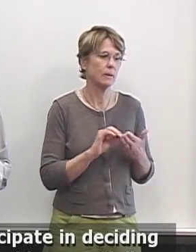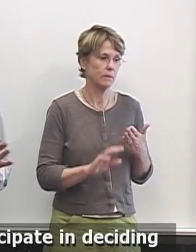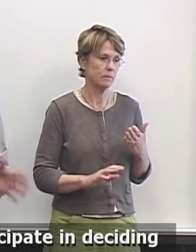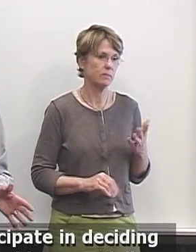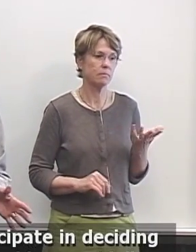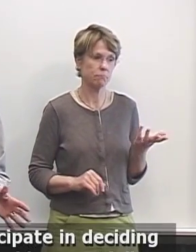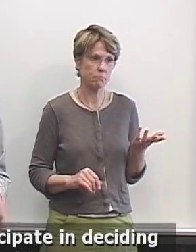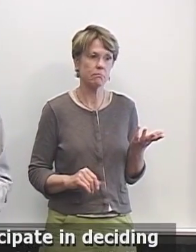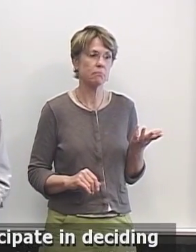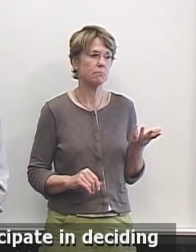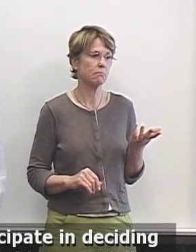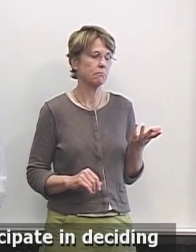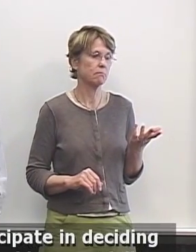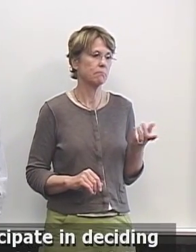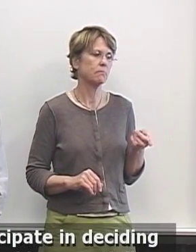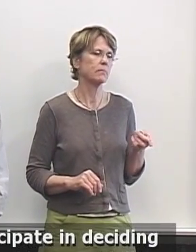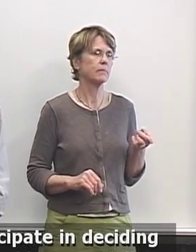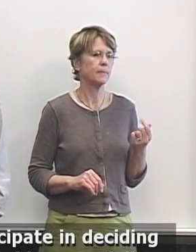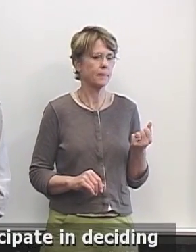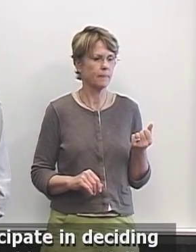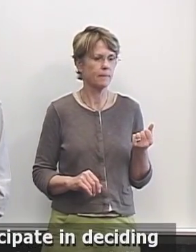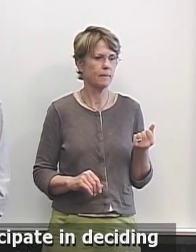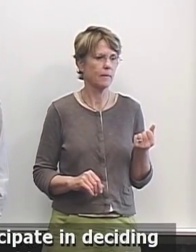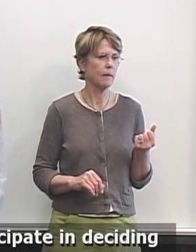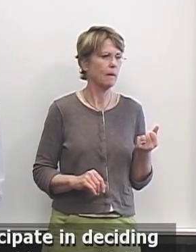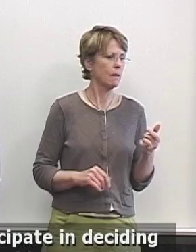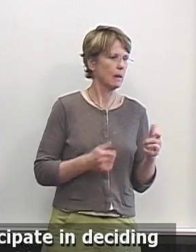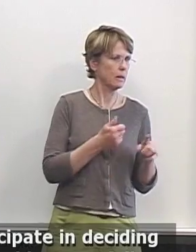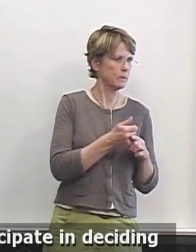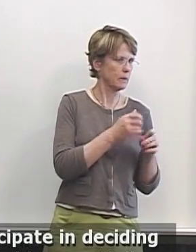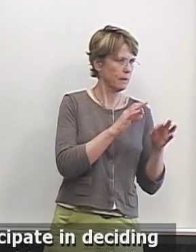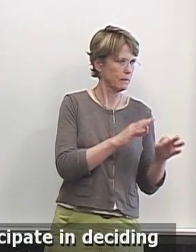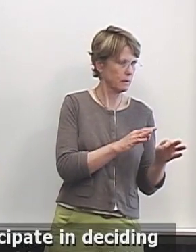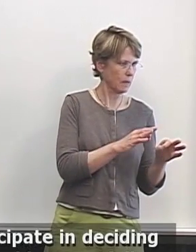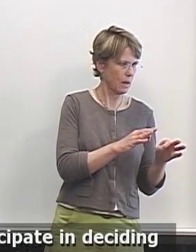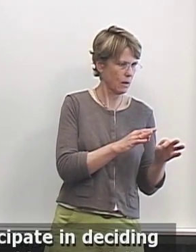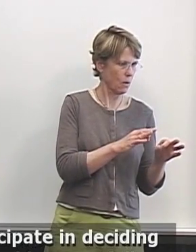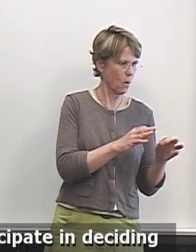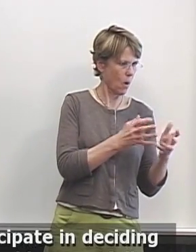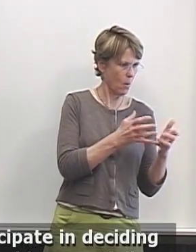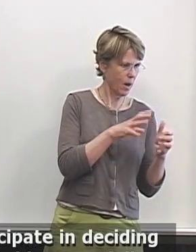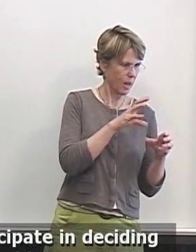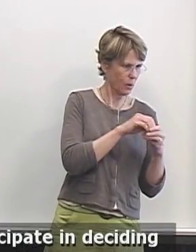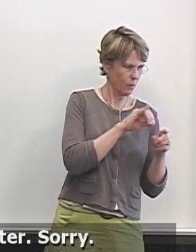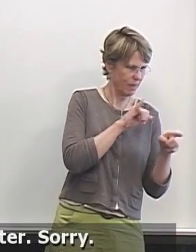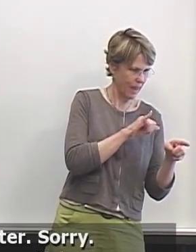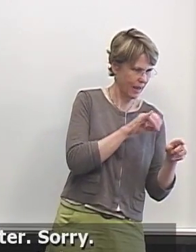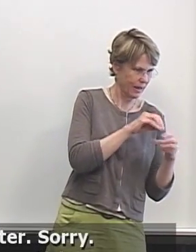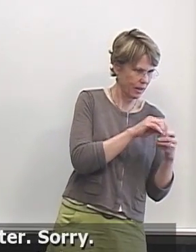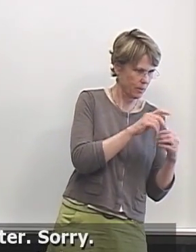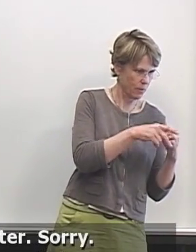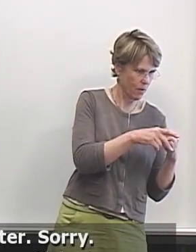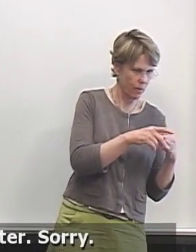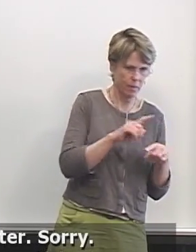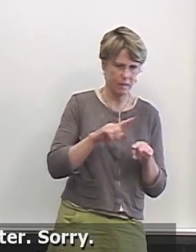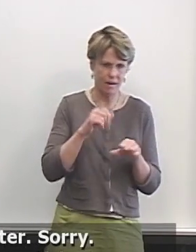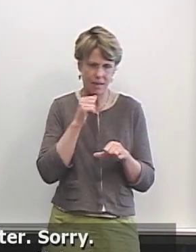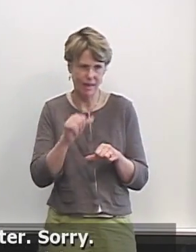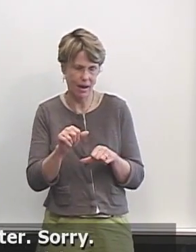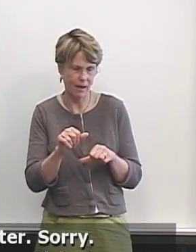Students participate in deciding what is included in a portfolio. The writer